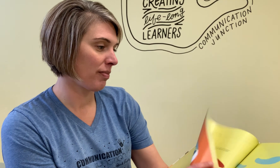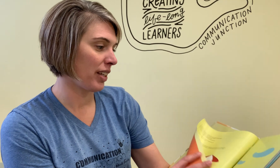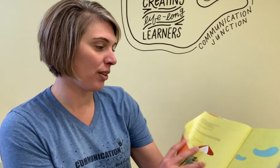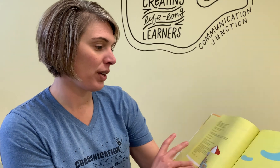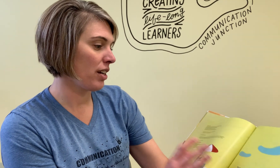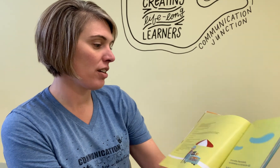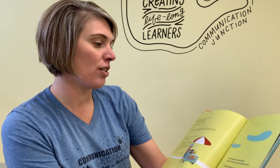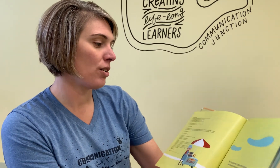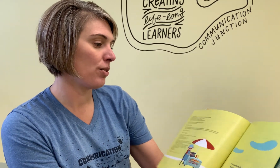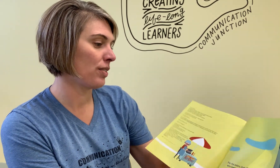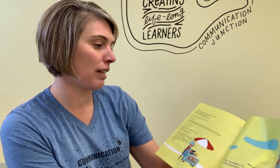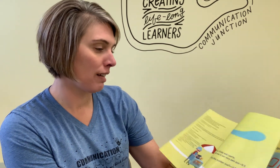Here we go.